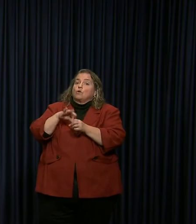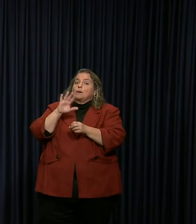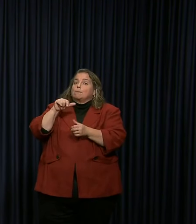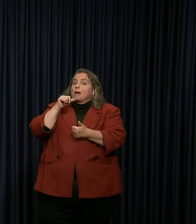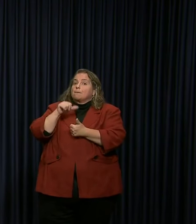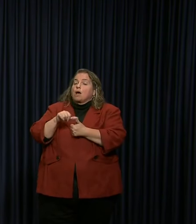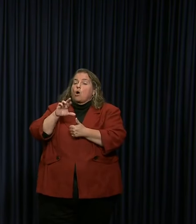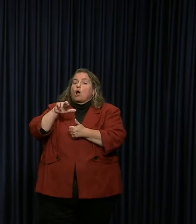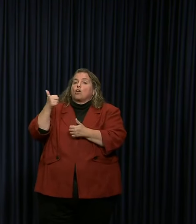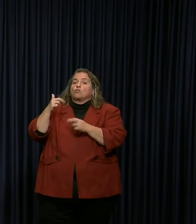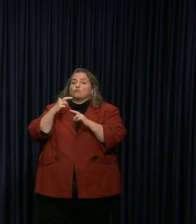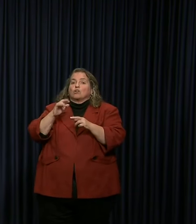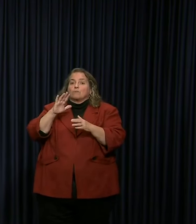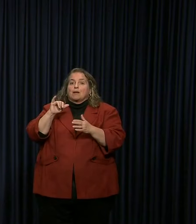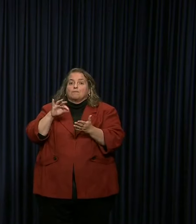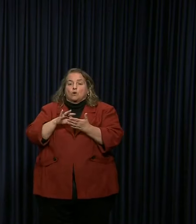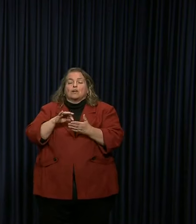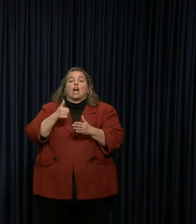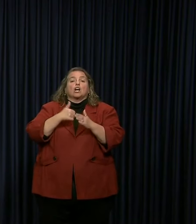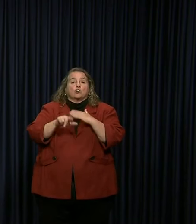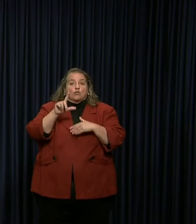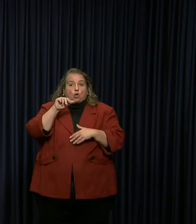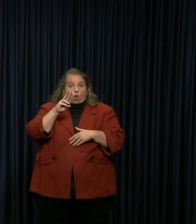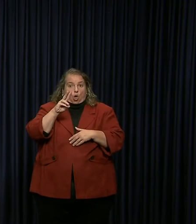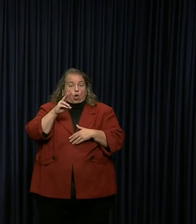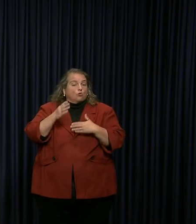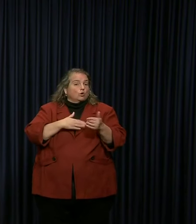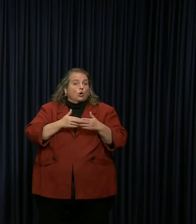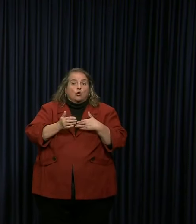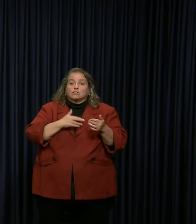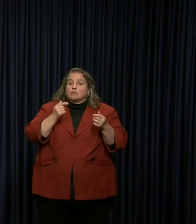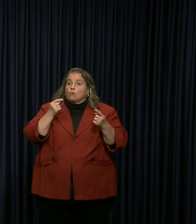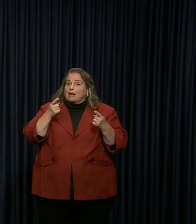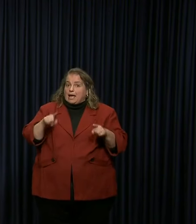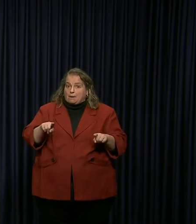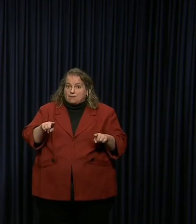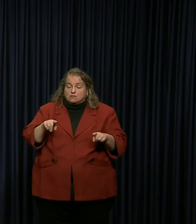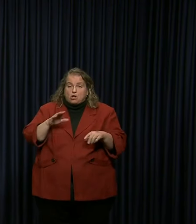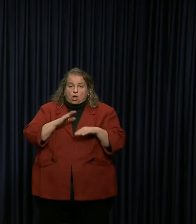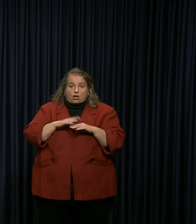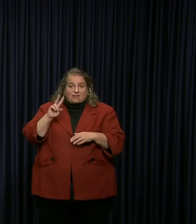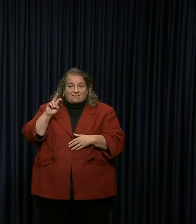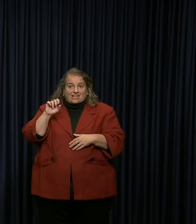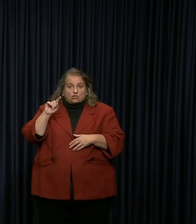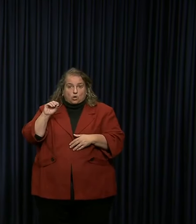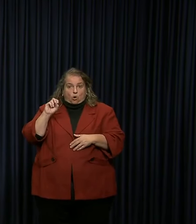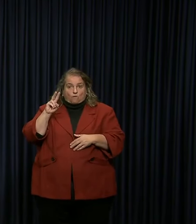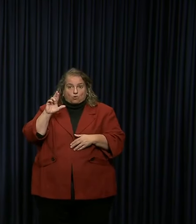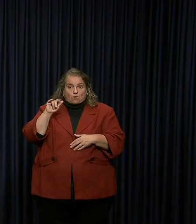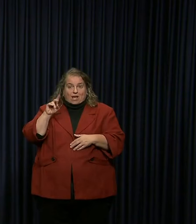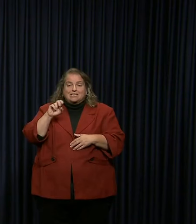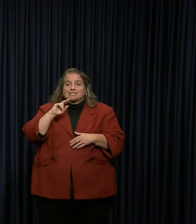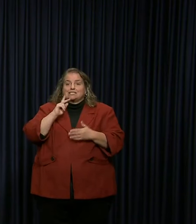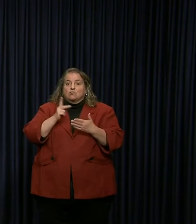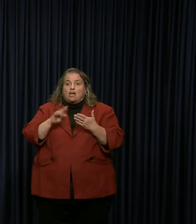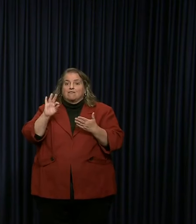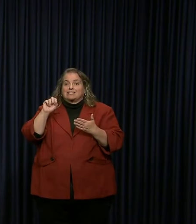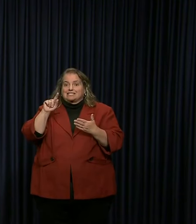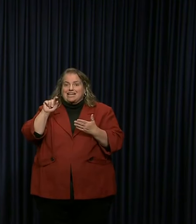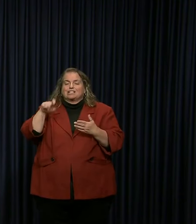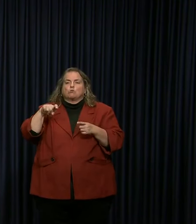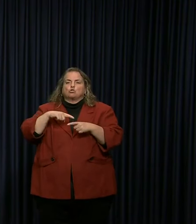other restrictions from voting? Certainly under the law, regardless of what happens on veto overrides, the Secretary of State is to